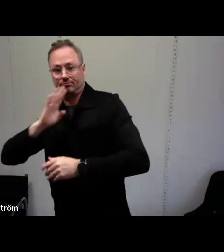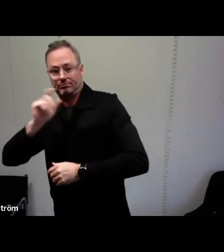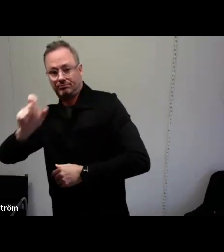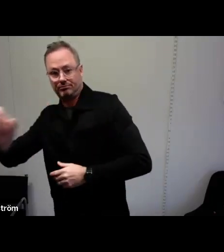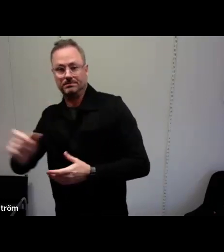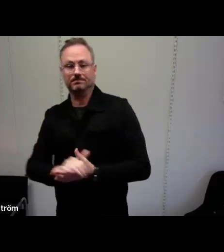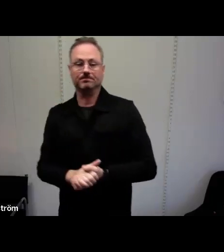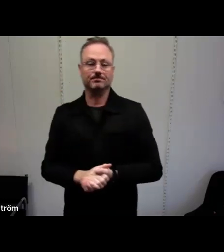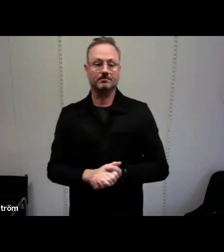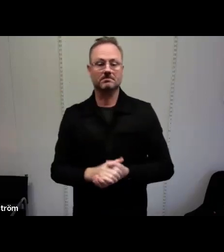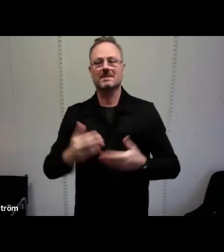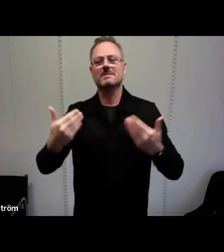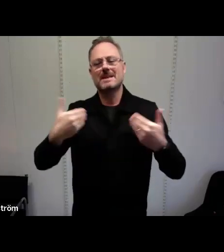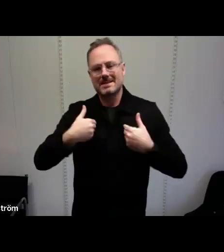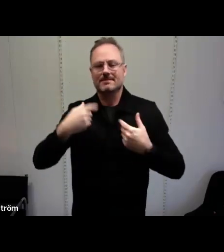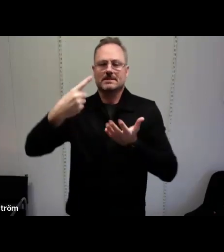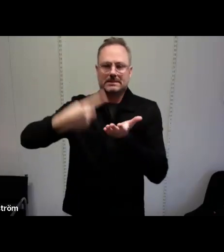we can also use it to test L2